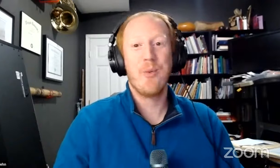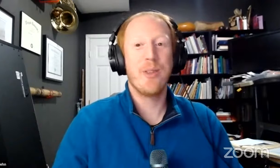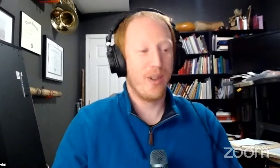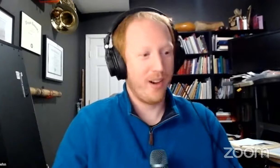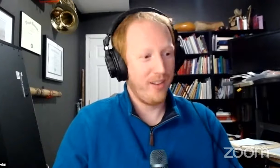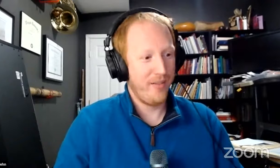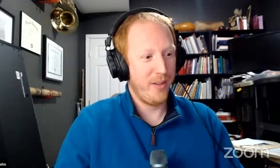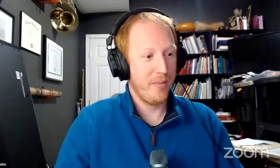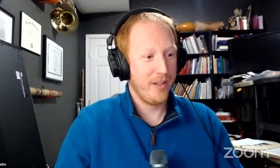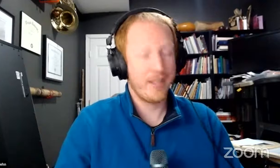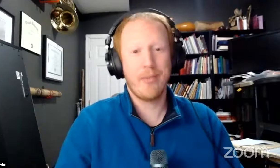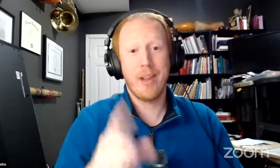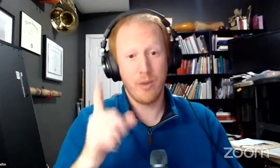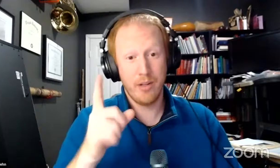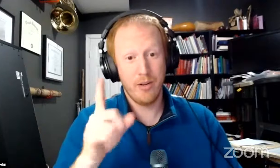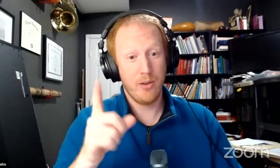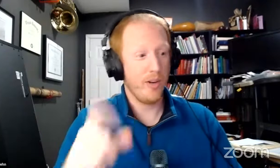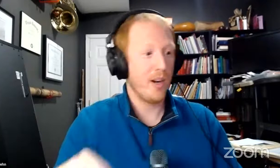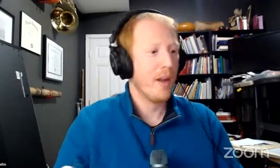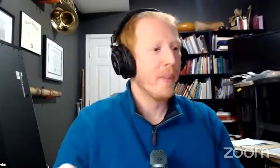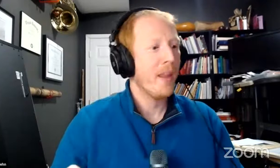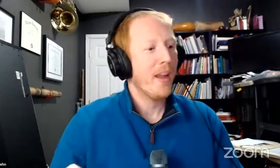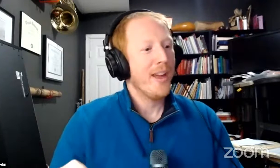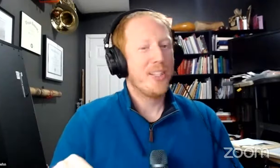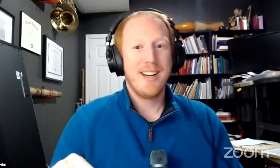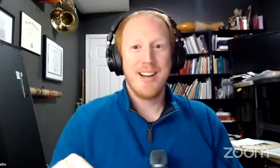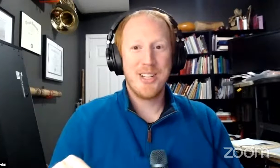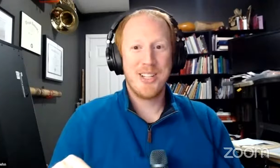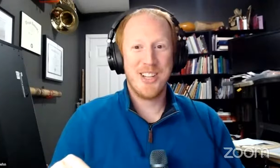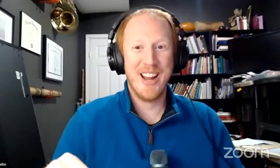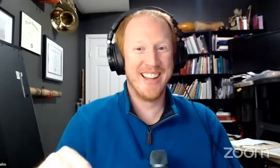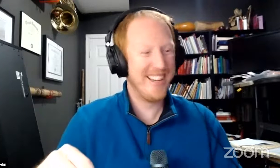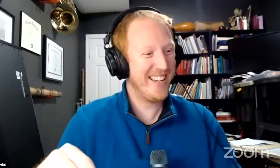our spirits free.